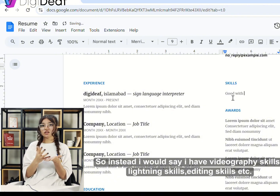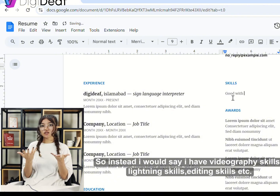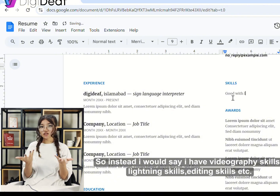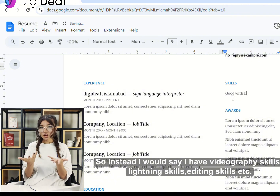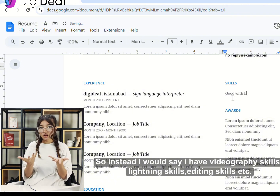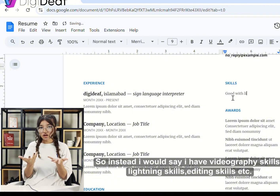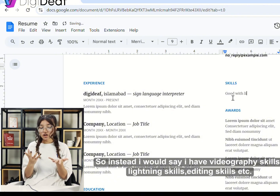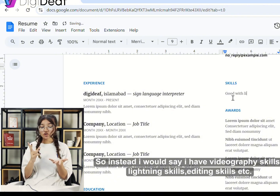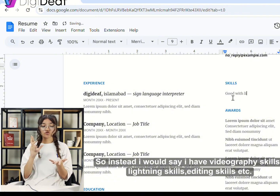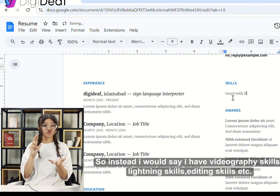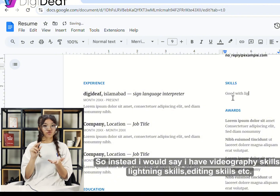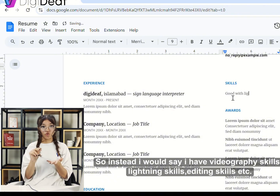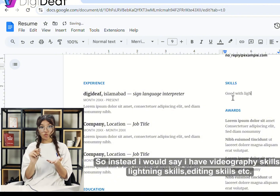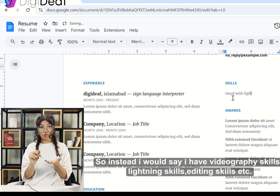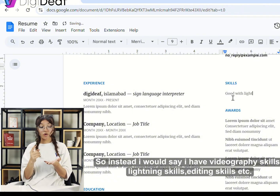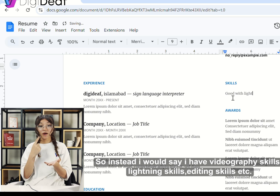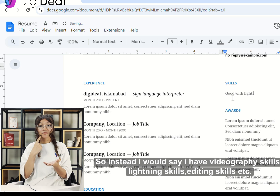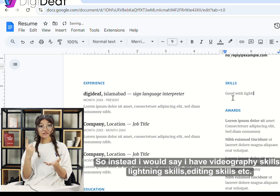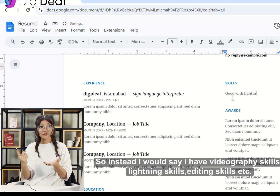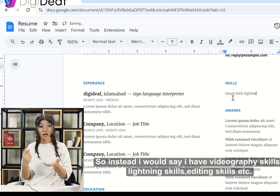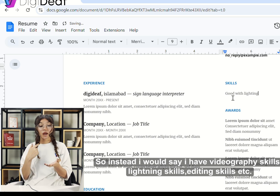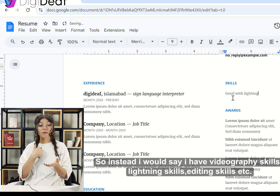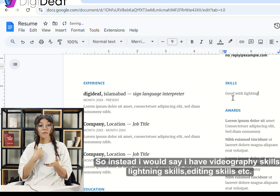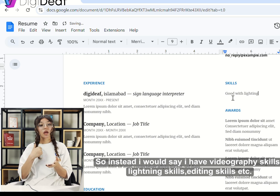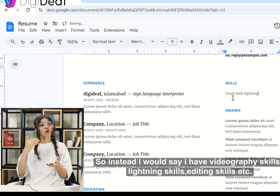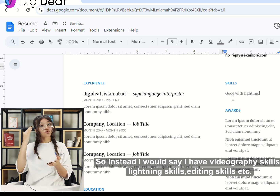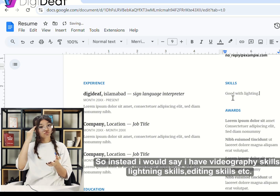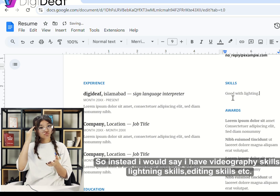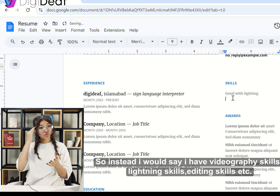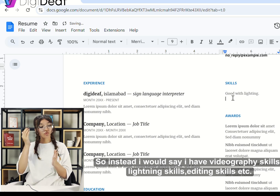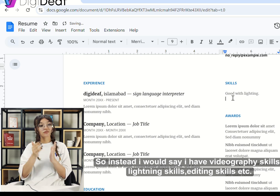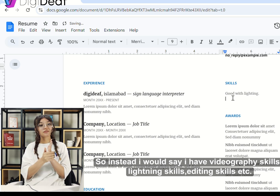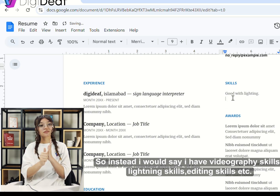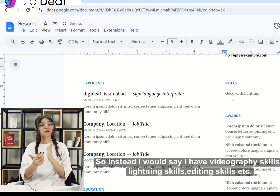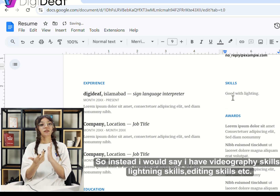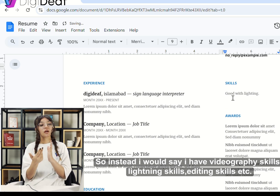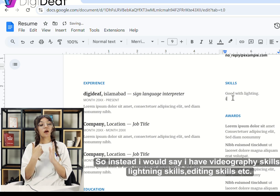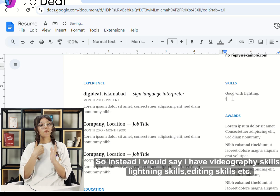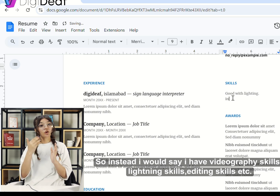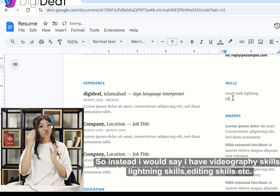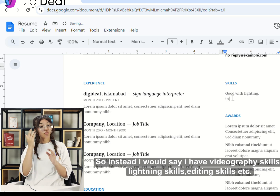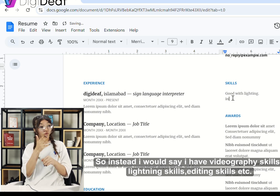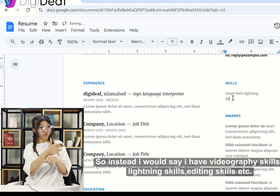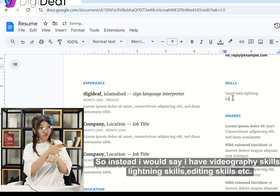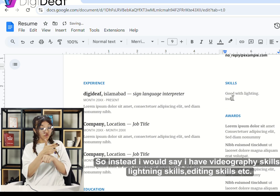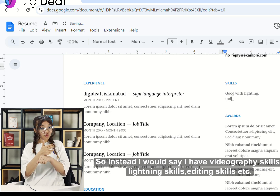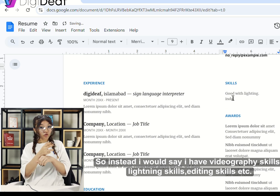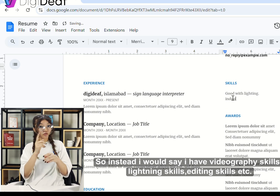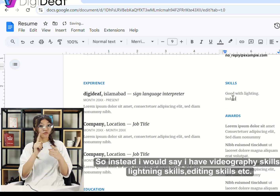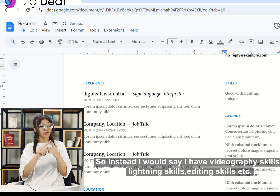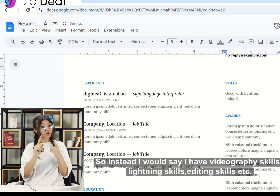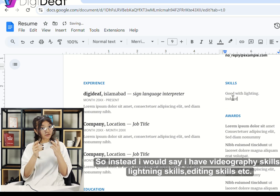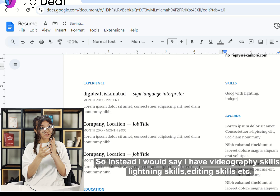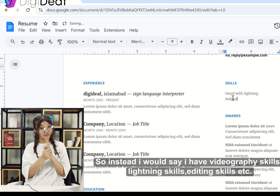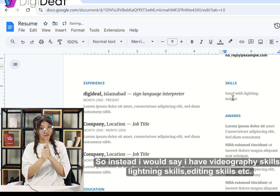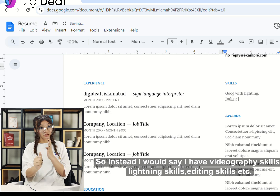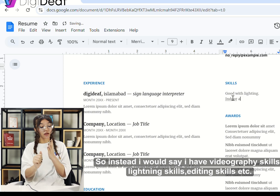So instead, I would say I have videography skills, lighting skills, editing skills, etc.